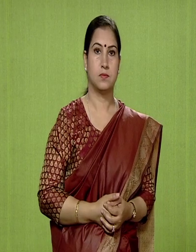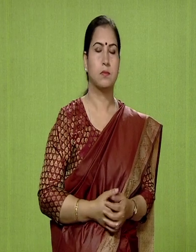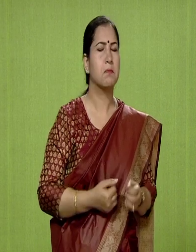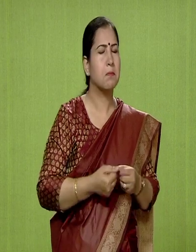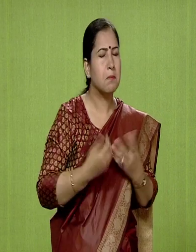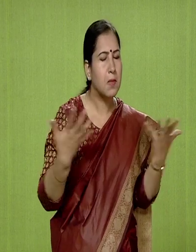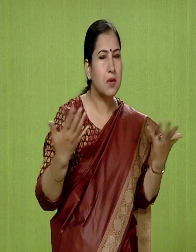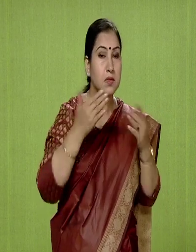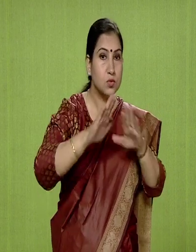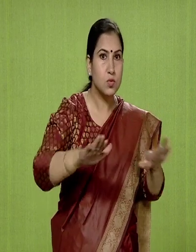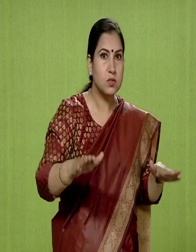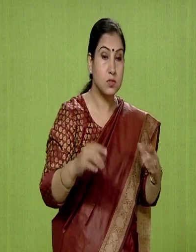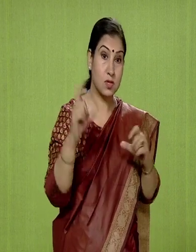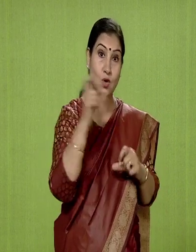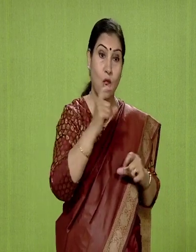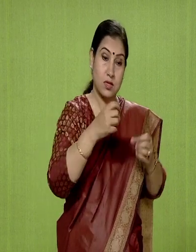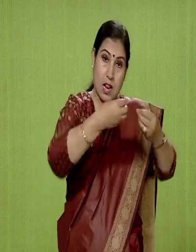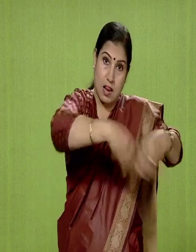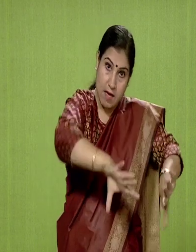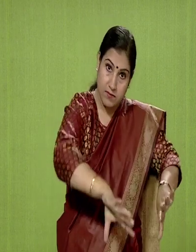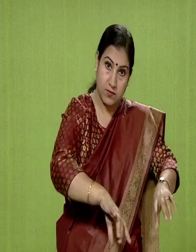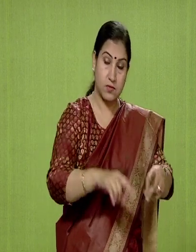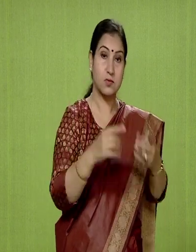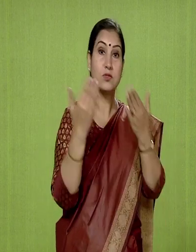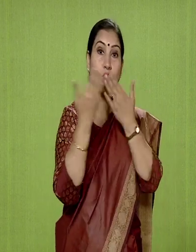While many students left colleges and schools,